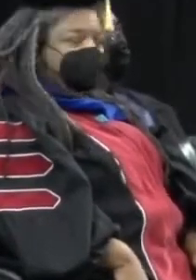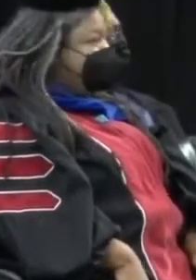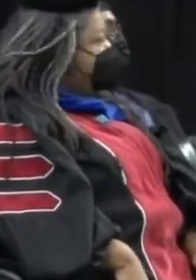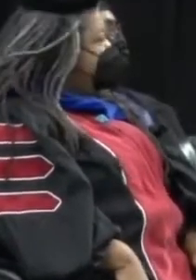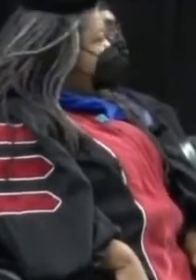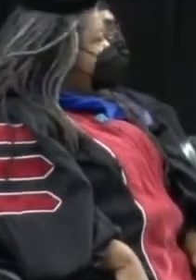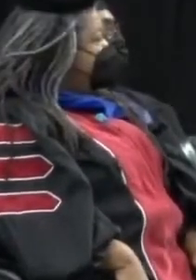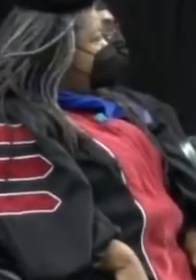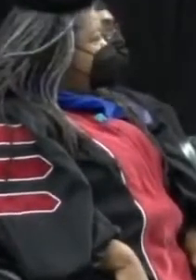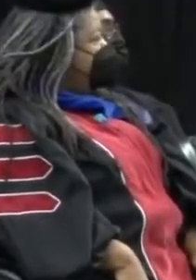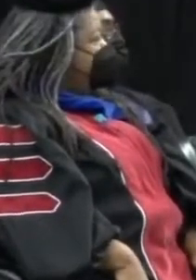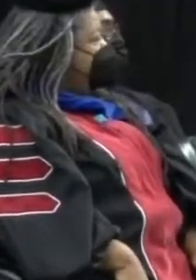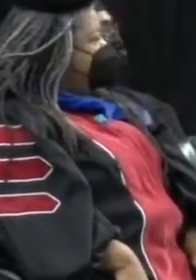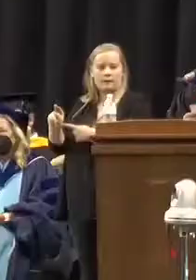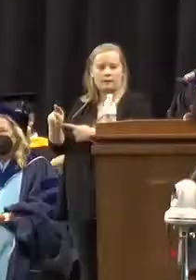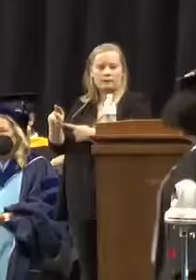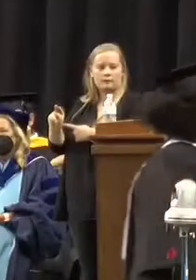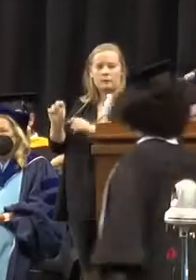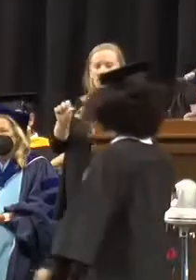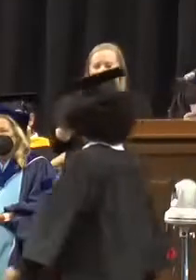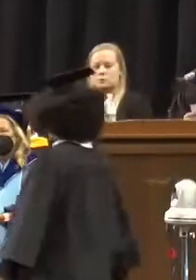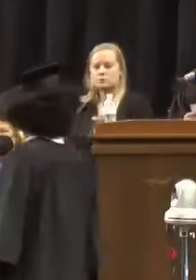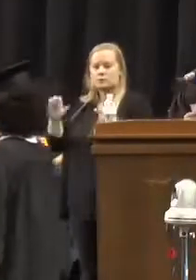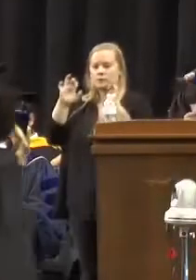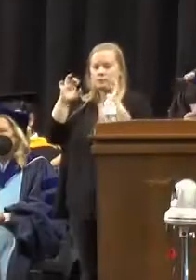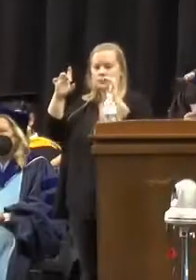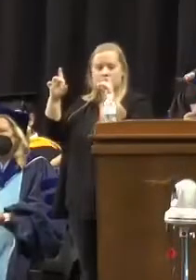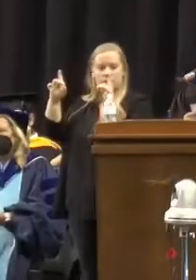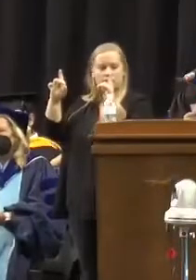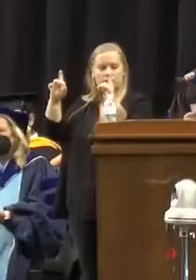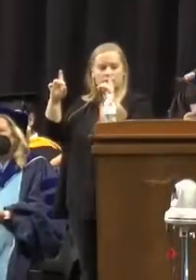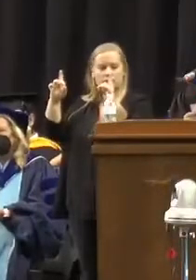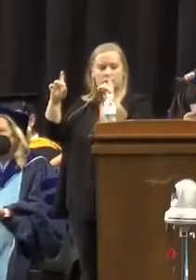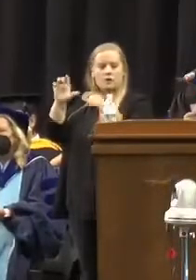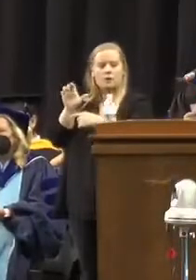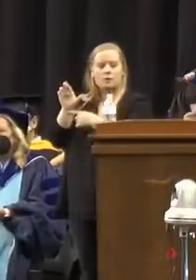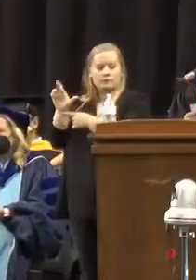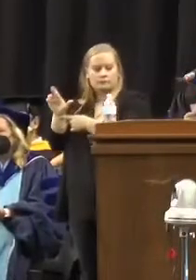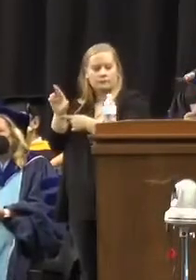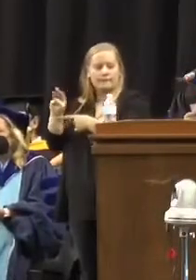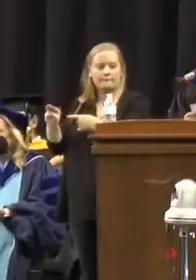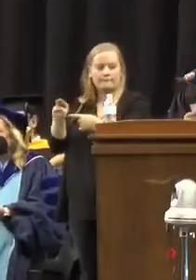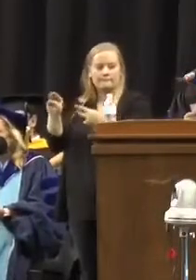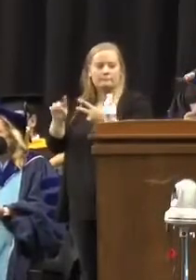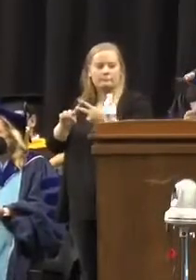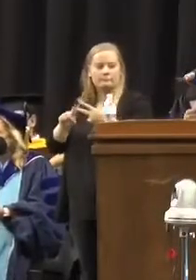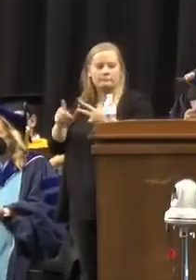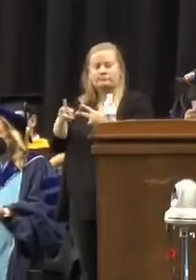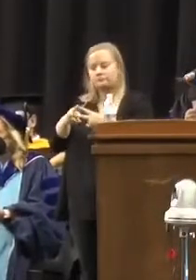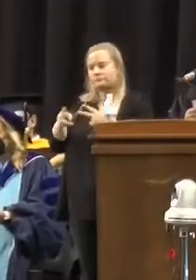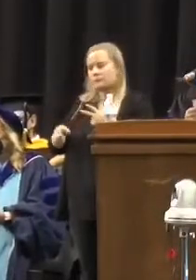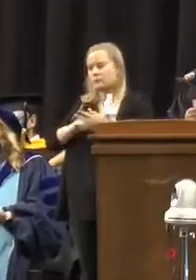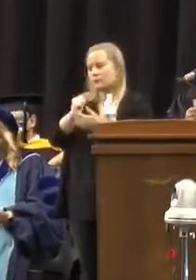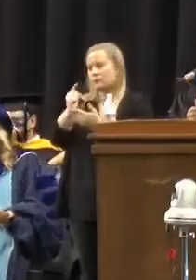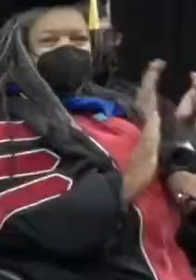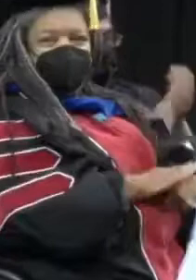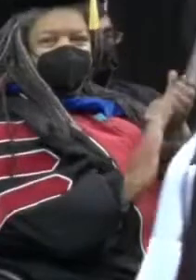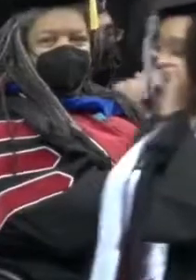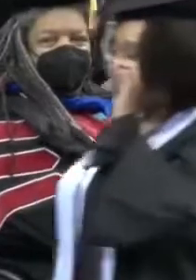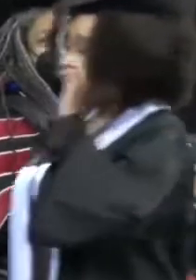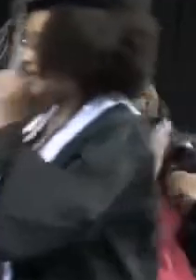Janaea Marie Morgan, Associate in Education, Crimson Scholar, Meritorious Graduate.